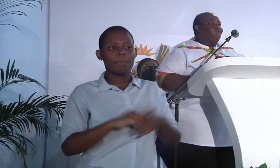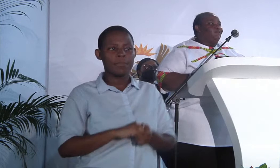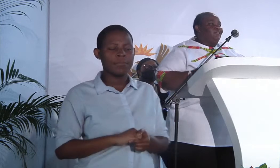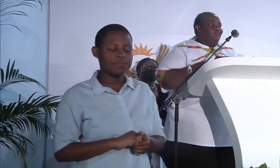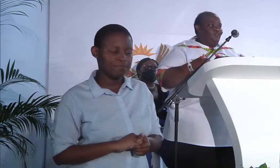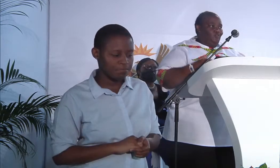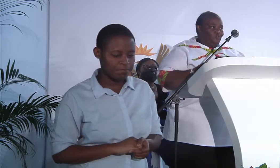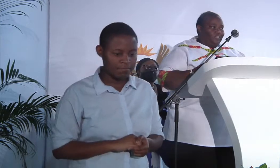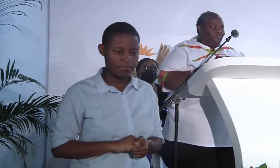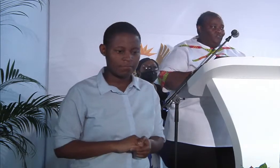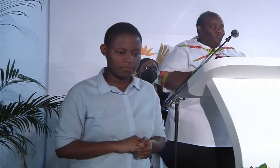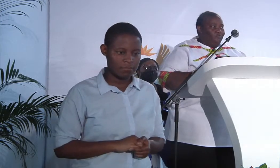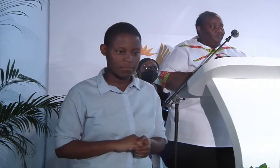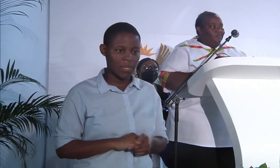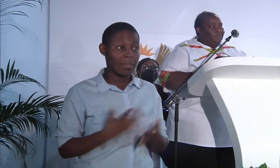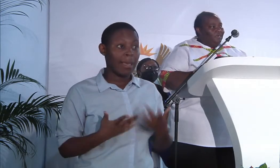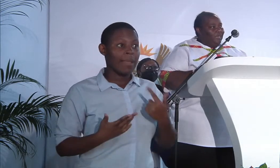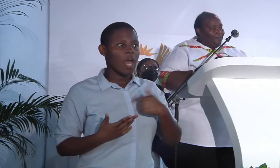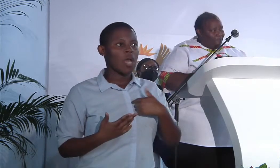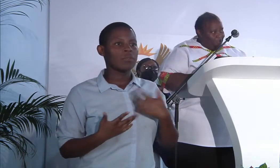so used into